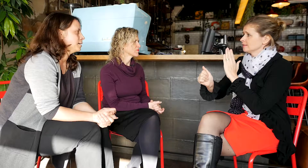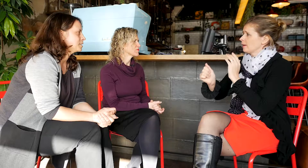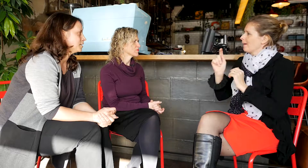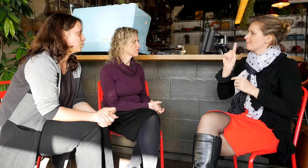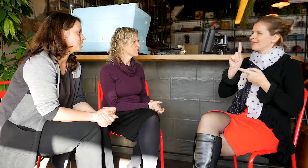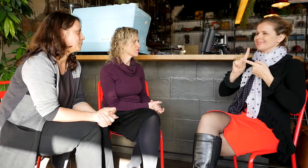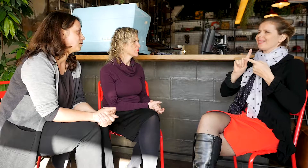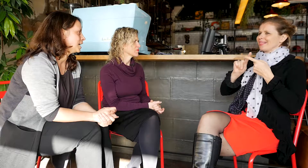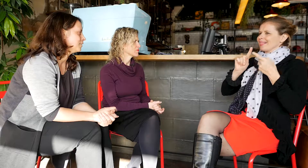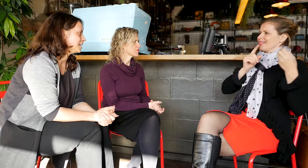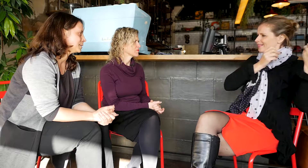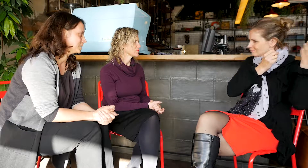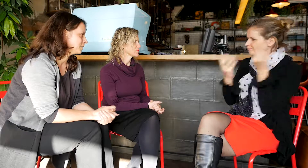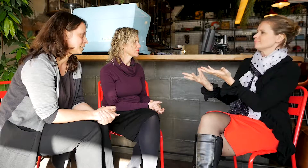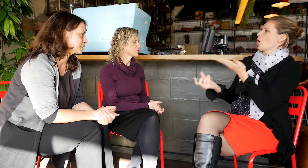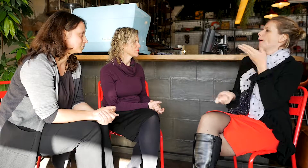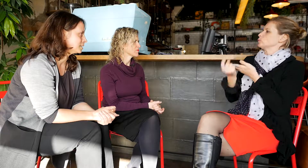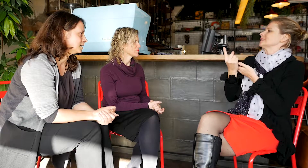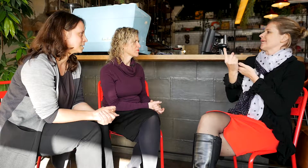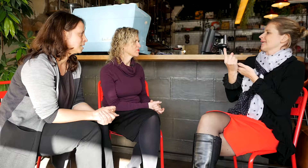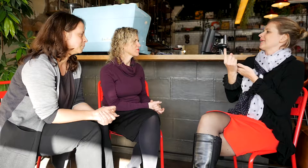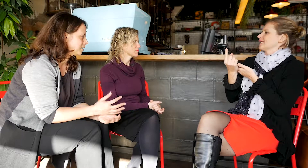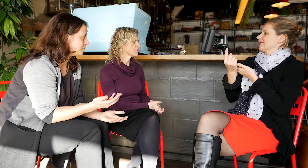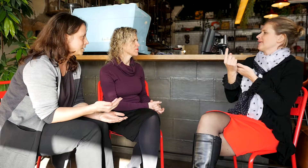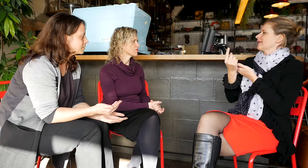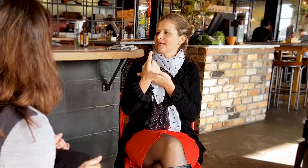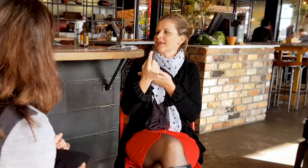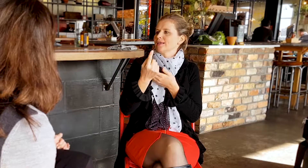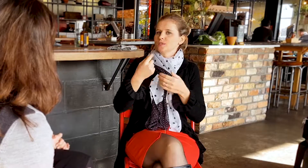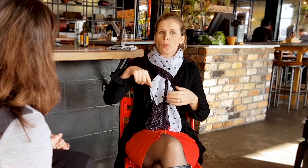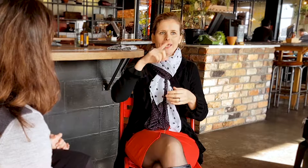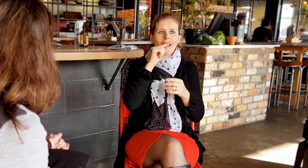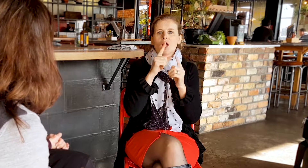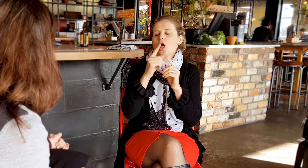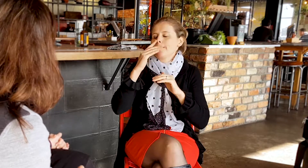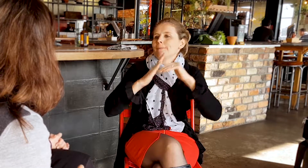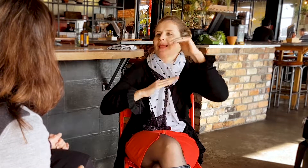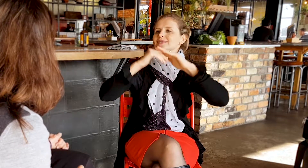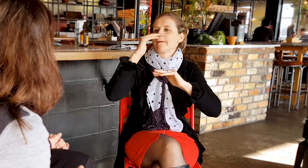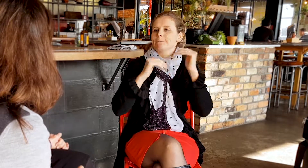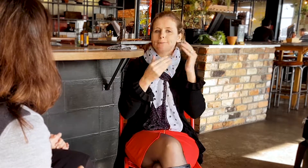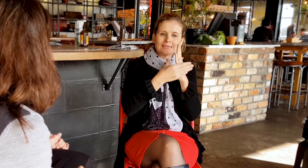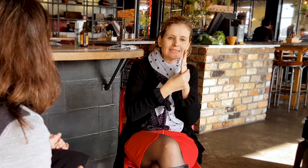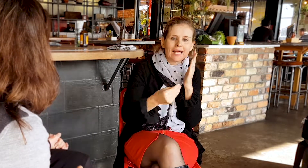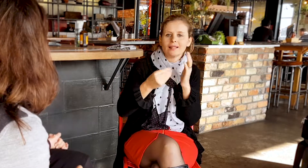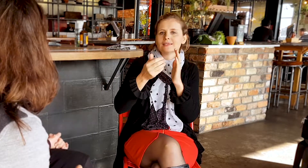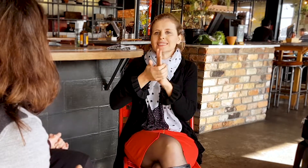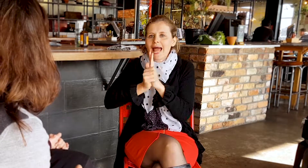Perhaps a deaf person may not have a specific skill set, but give us the opportunity to develop that. Give us that